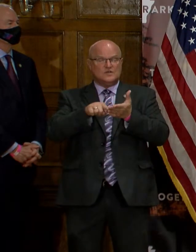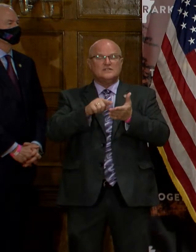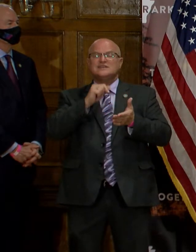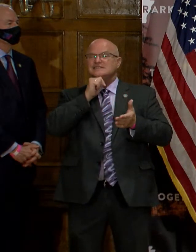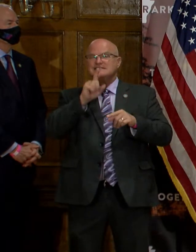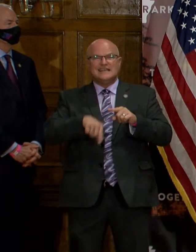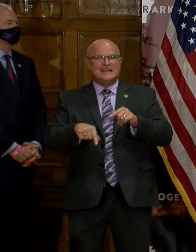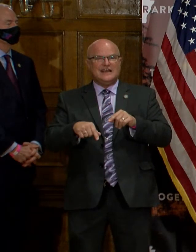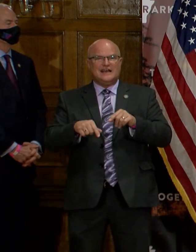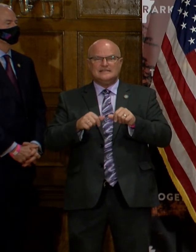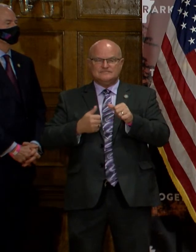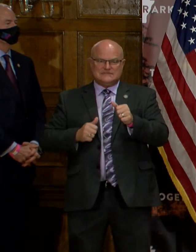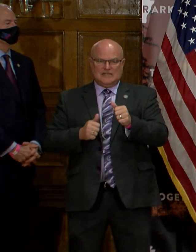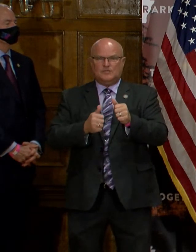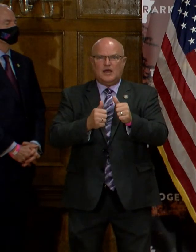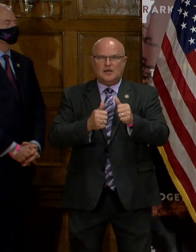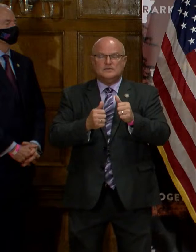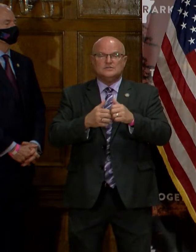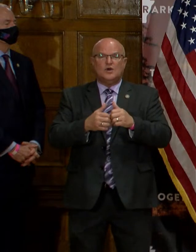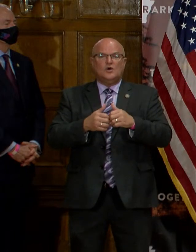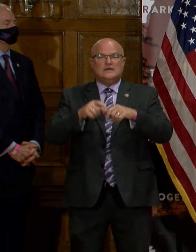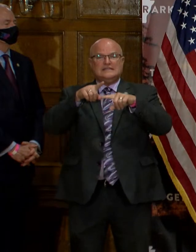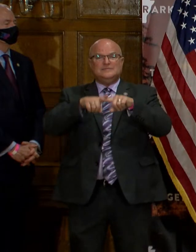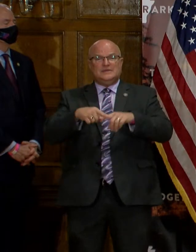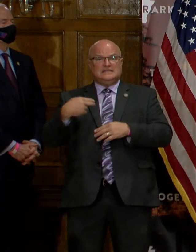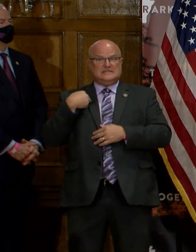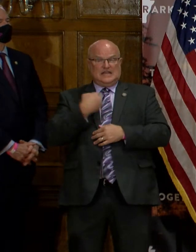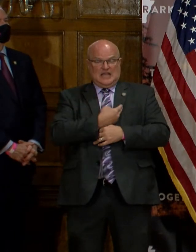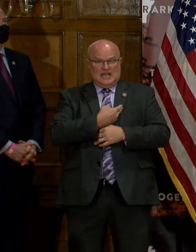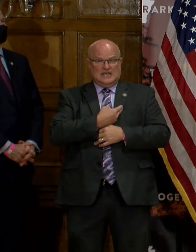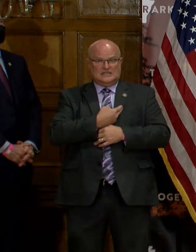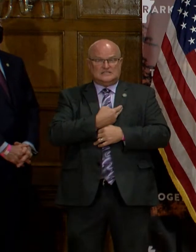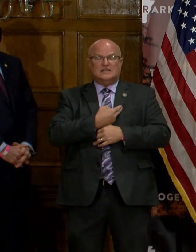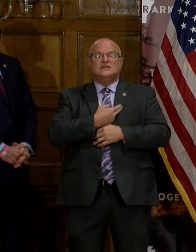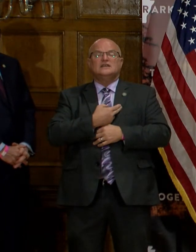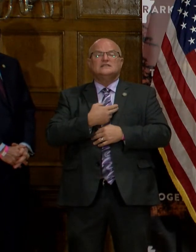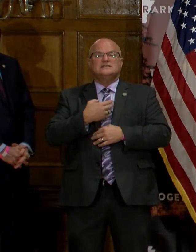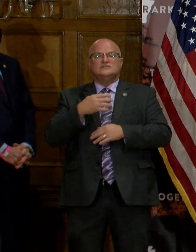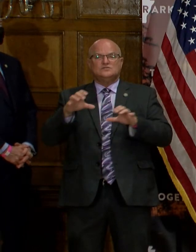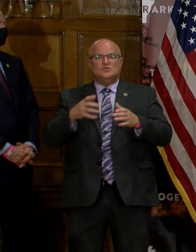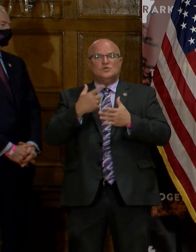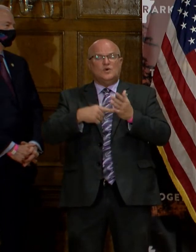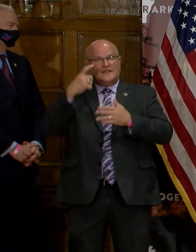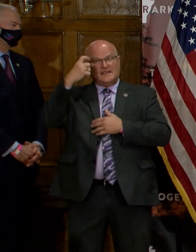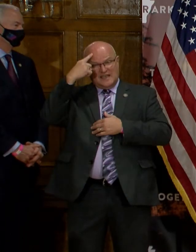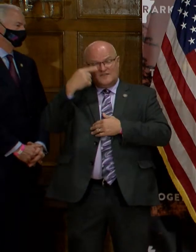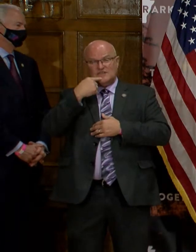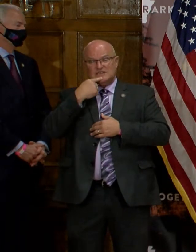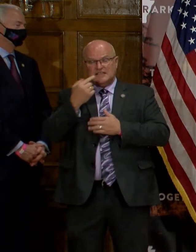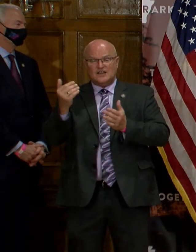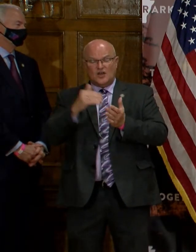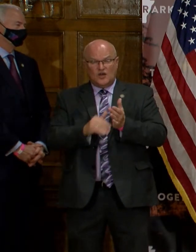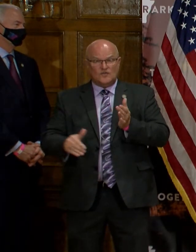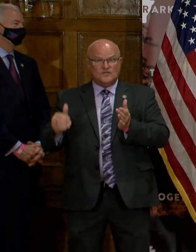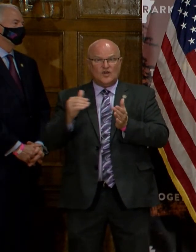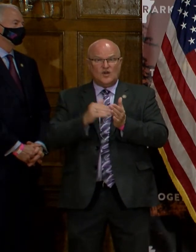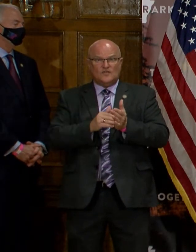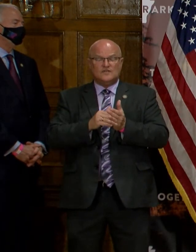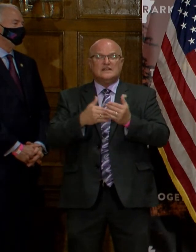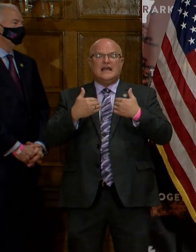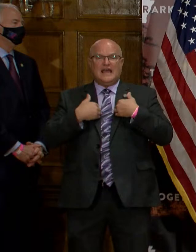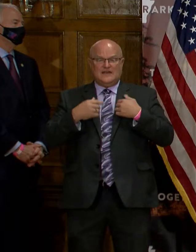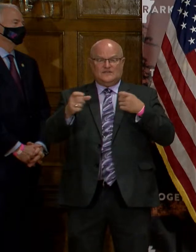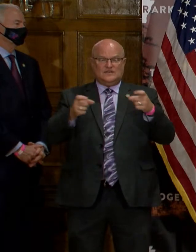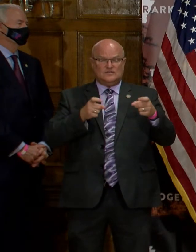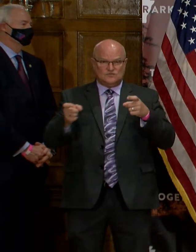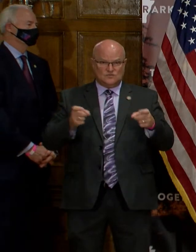load. So it's incumbent upon us to implement those things that the governor has said over and over again so well to bring this under